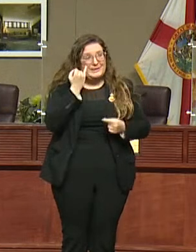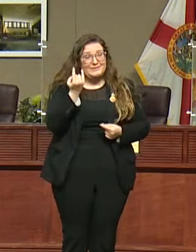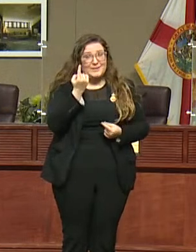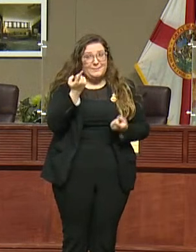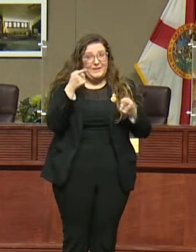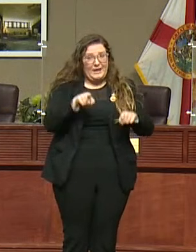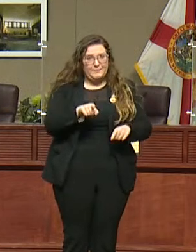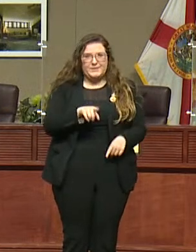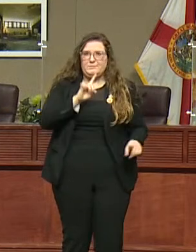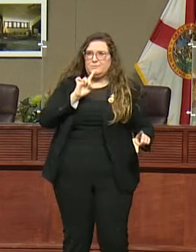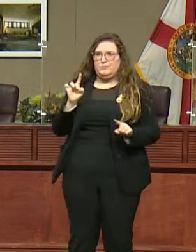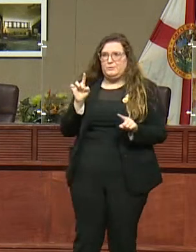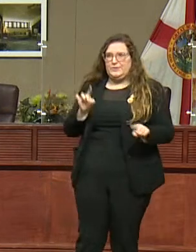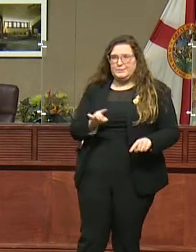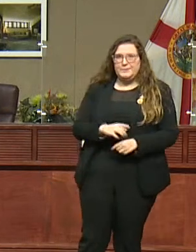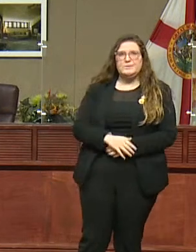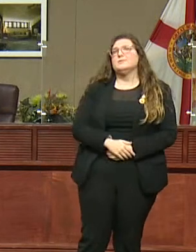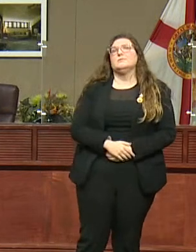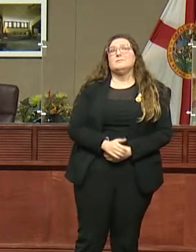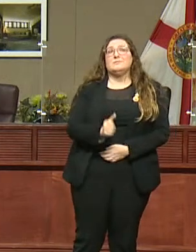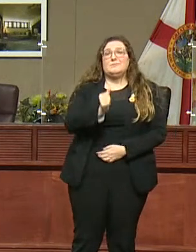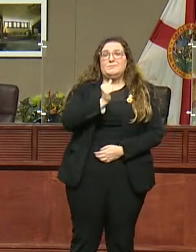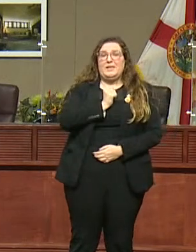I intend to